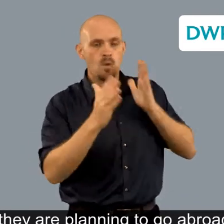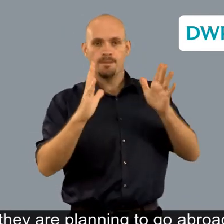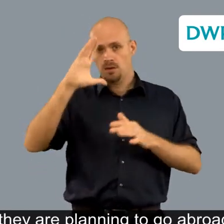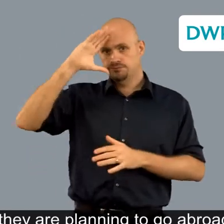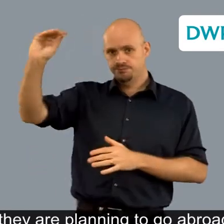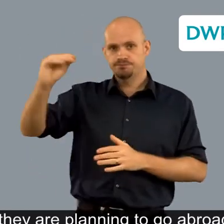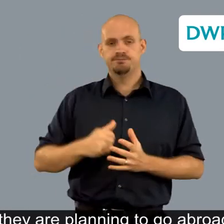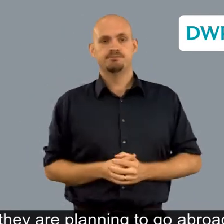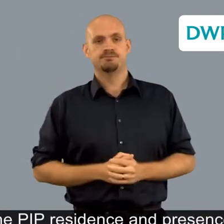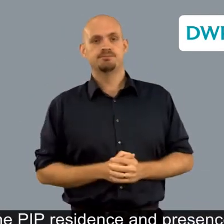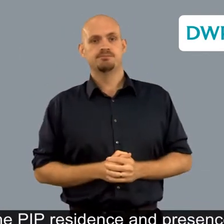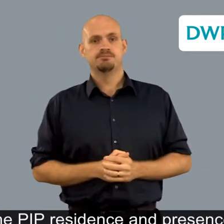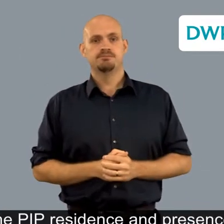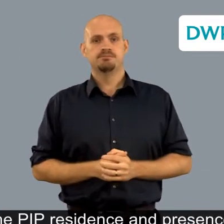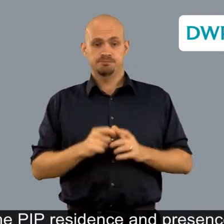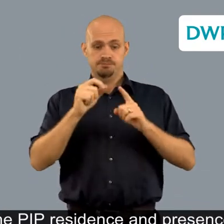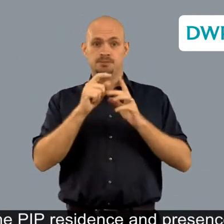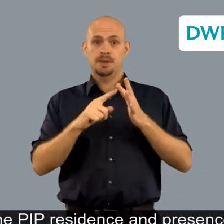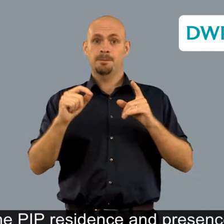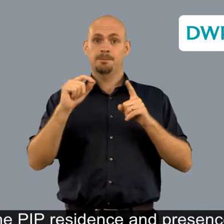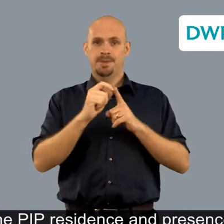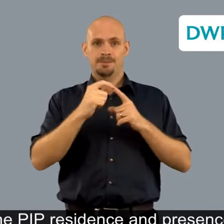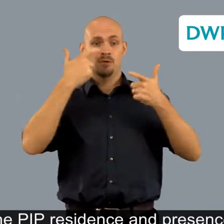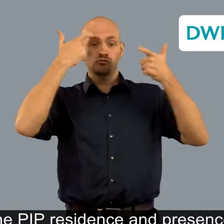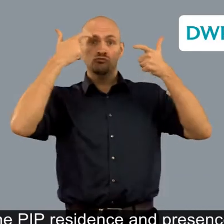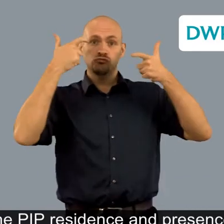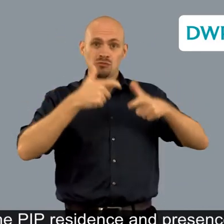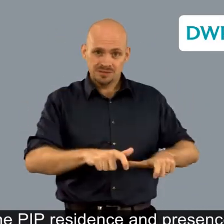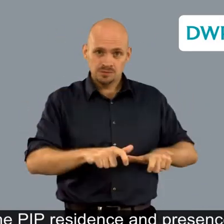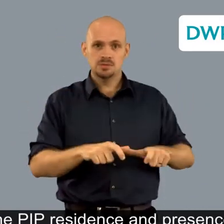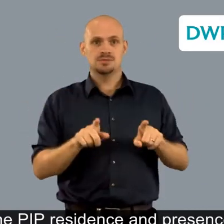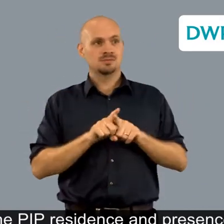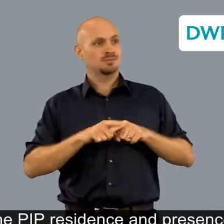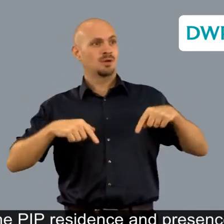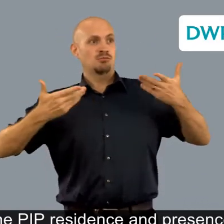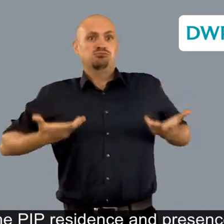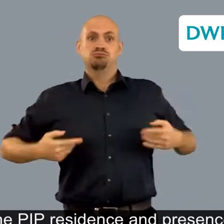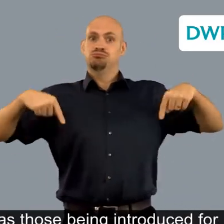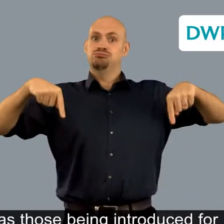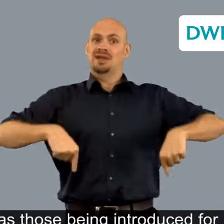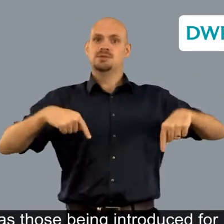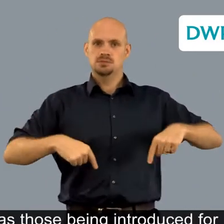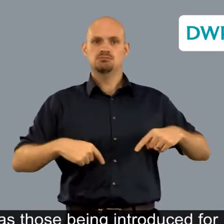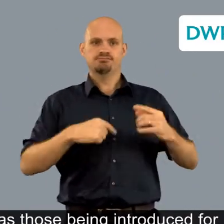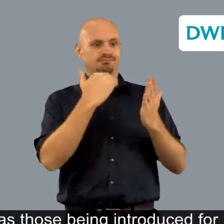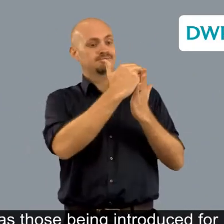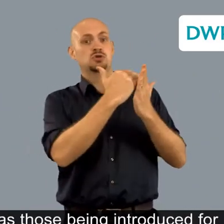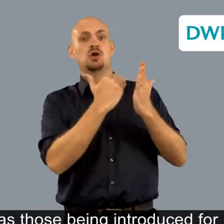The PIP residence and presence conditions will be the same as those being introduced